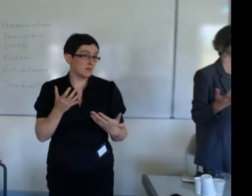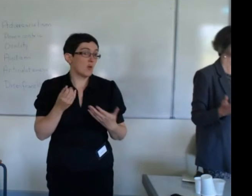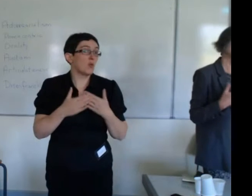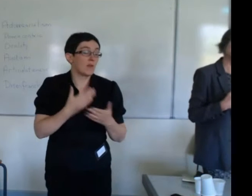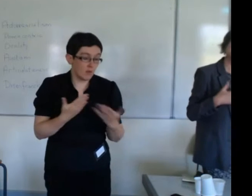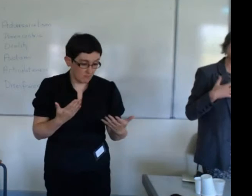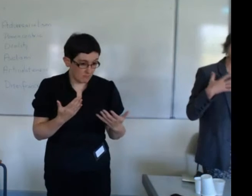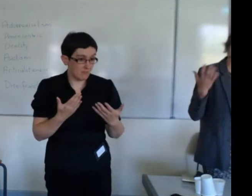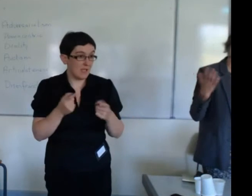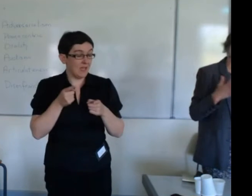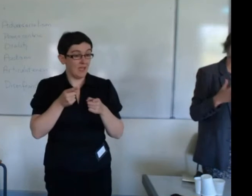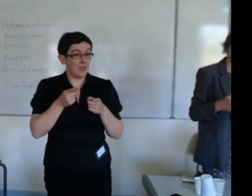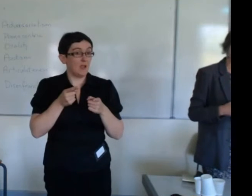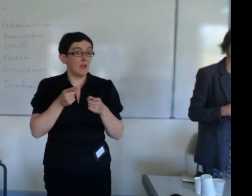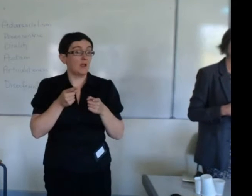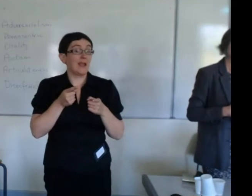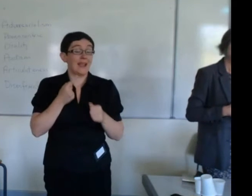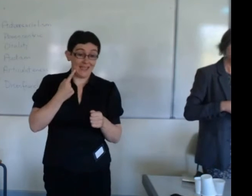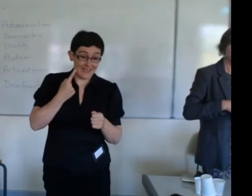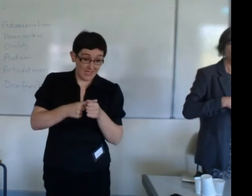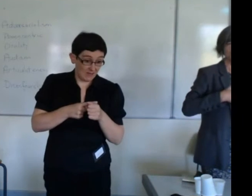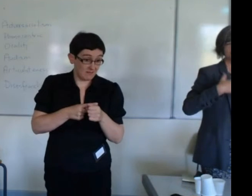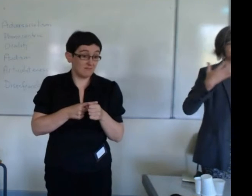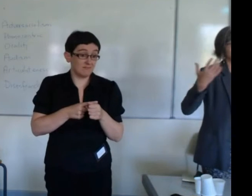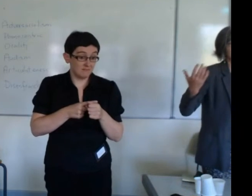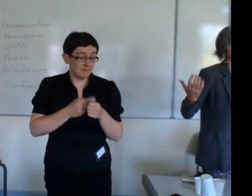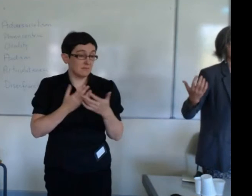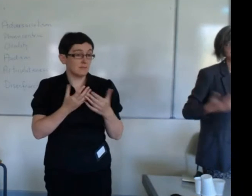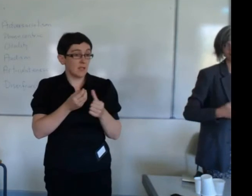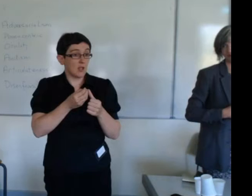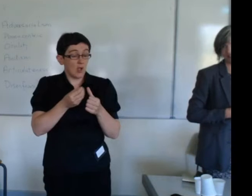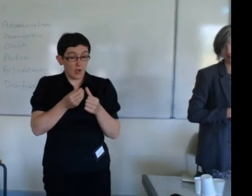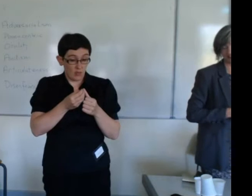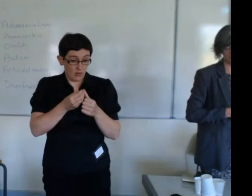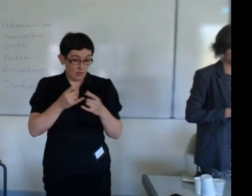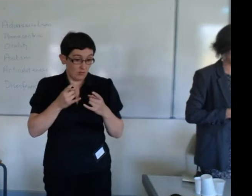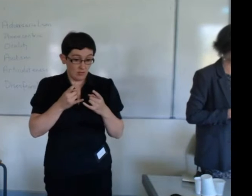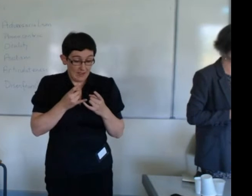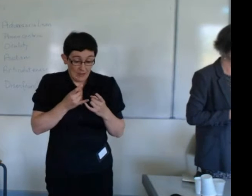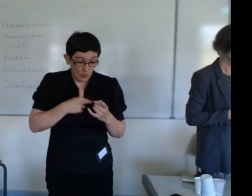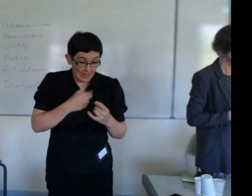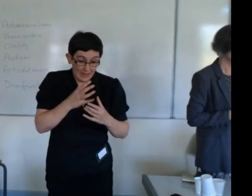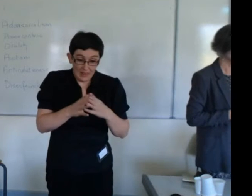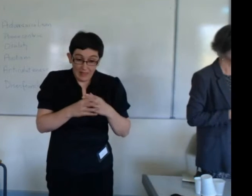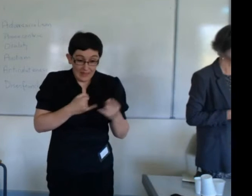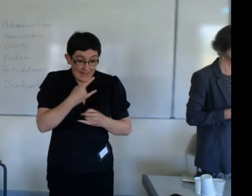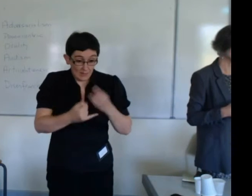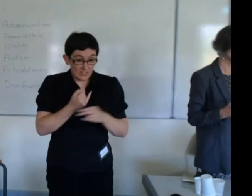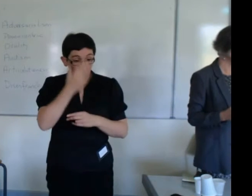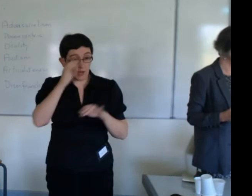So that it's something that, again, it's another human thing, if you like, in Irish society. And I think, like a lot of